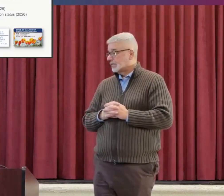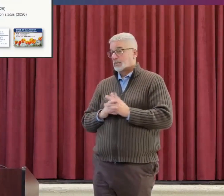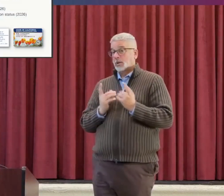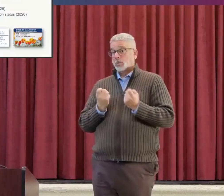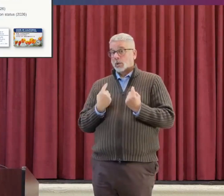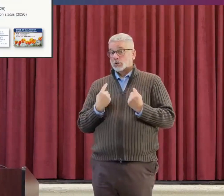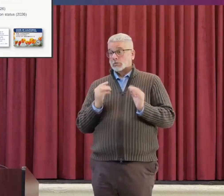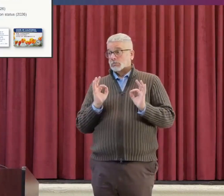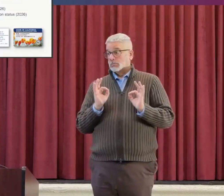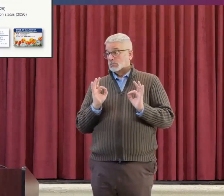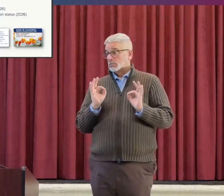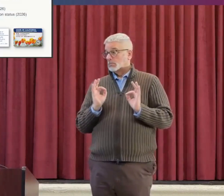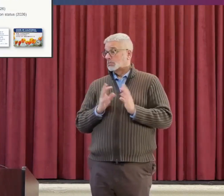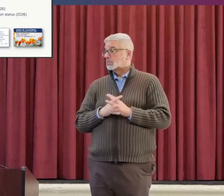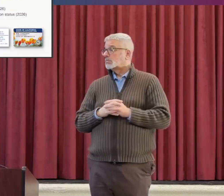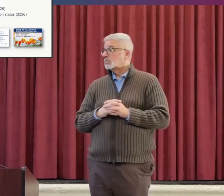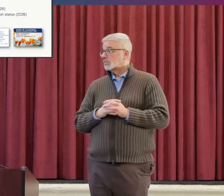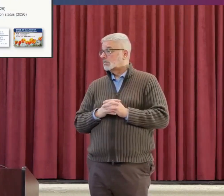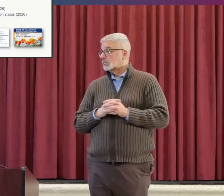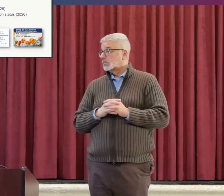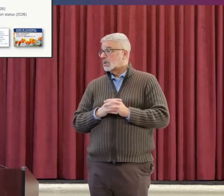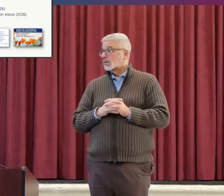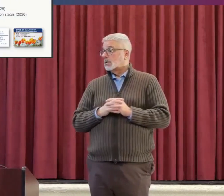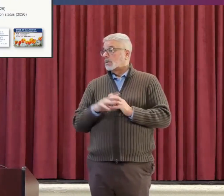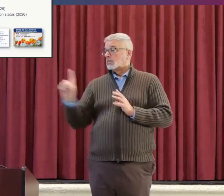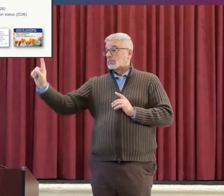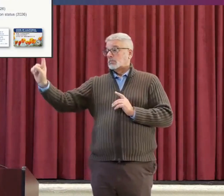Any questions so far? Yes.